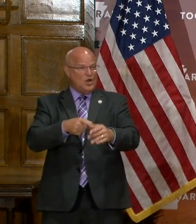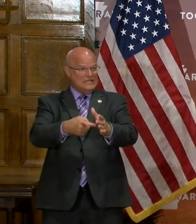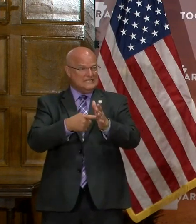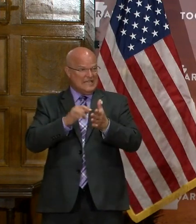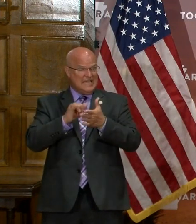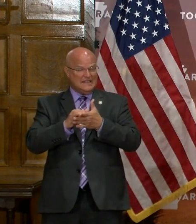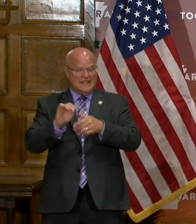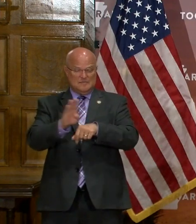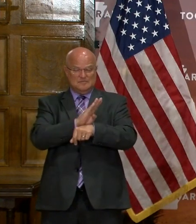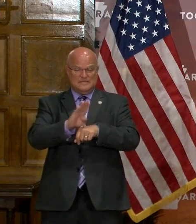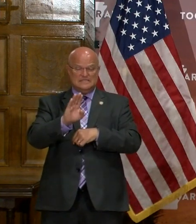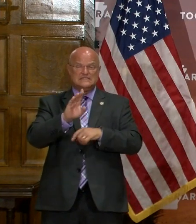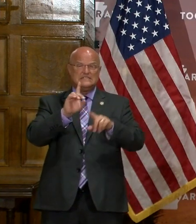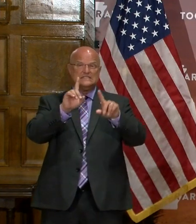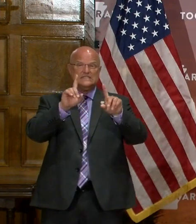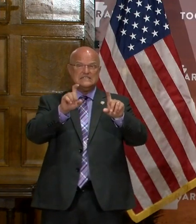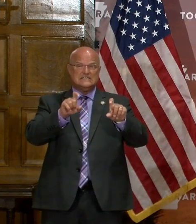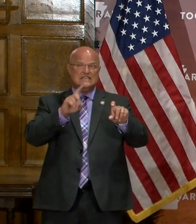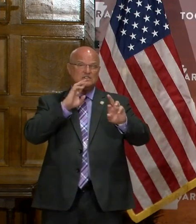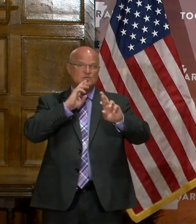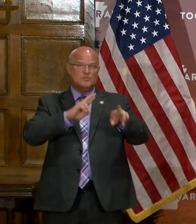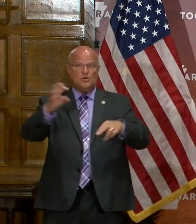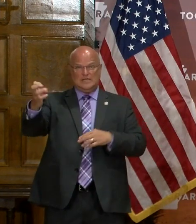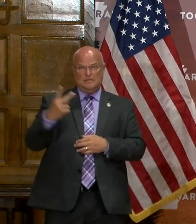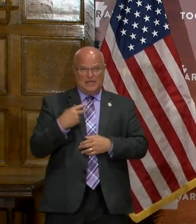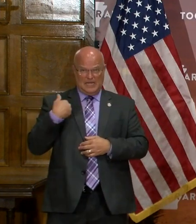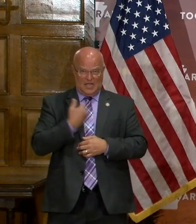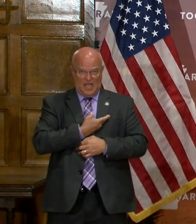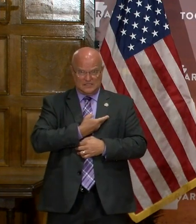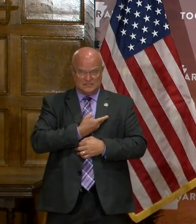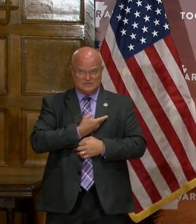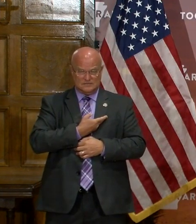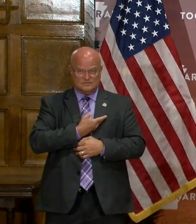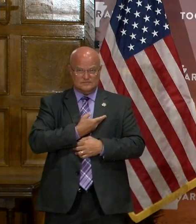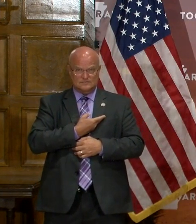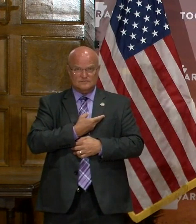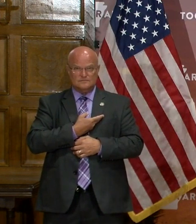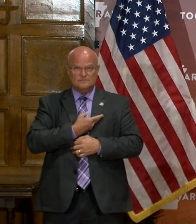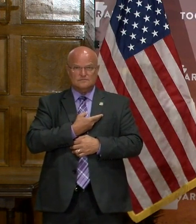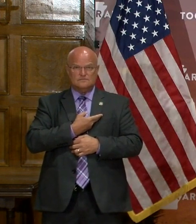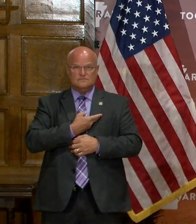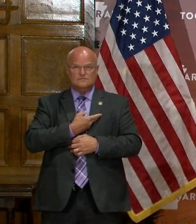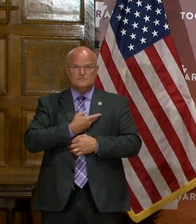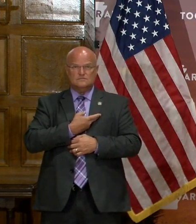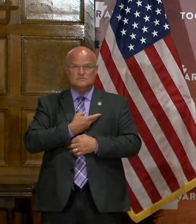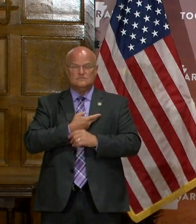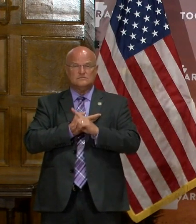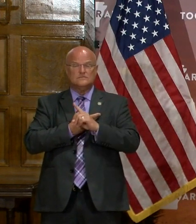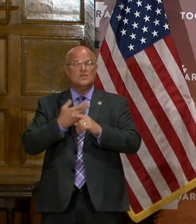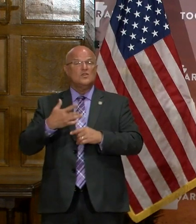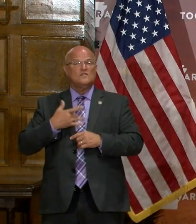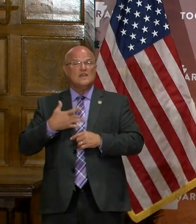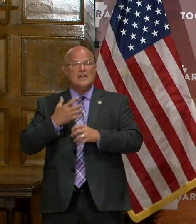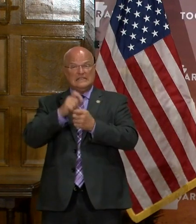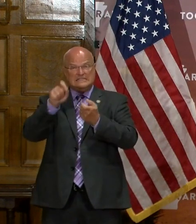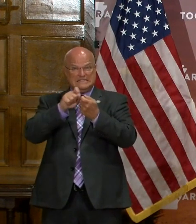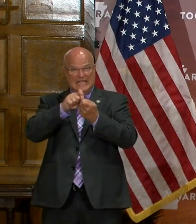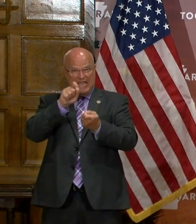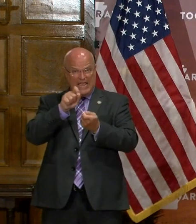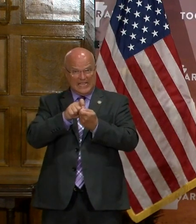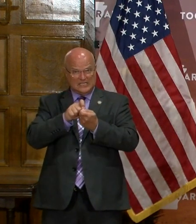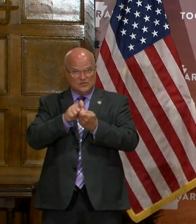takes that commercial test report to get to us. Okay, but do you feel like you're getting a pretty